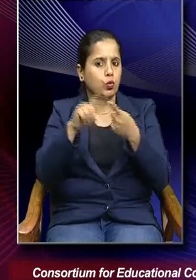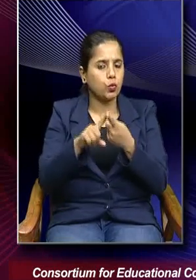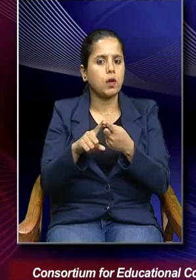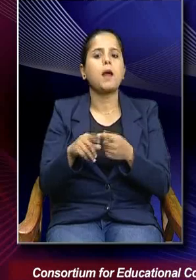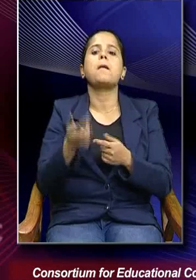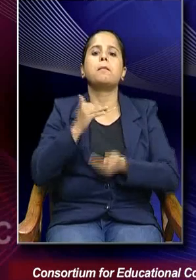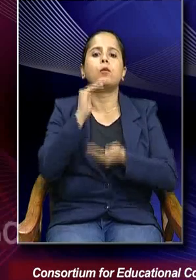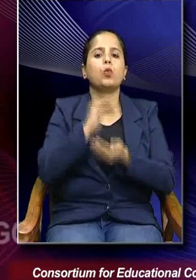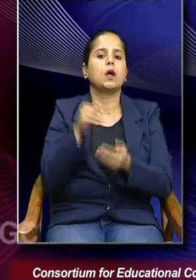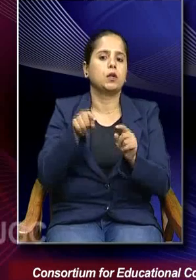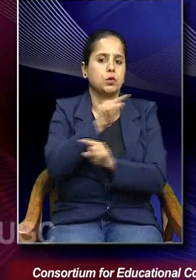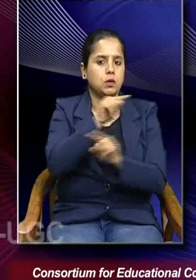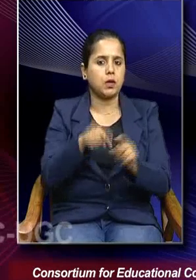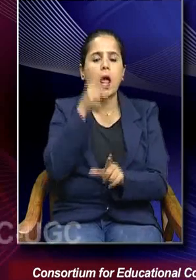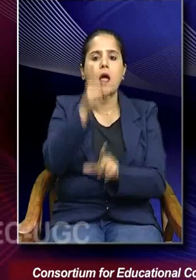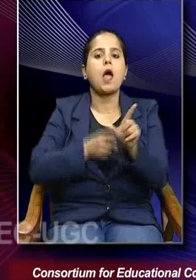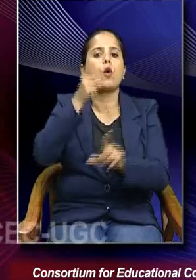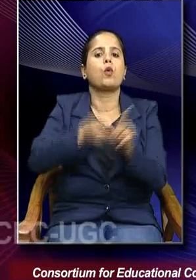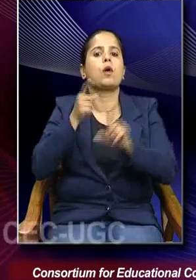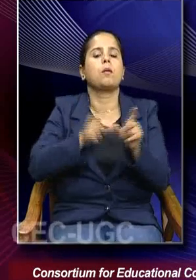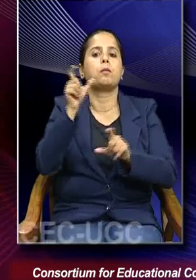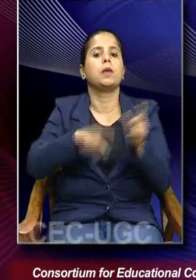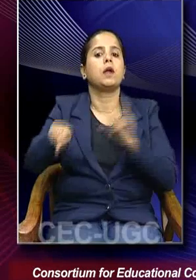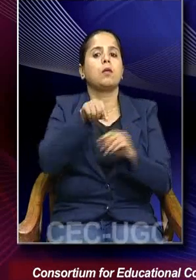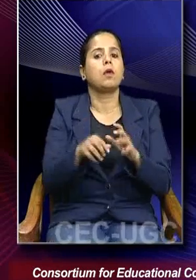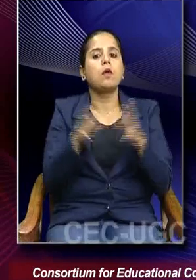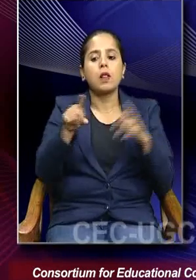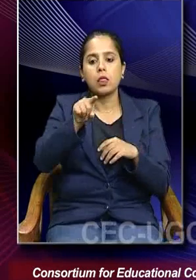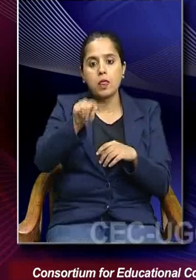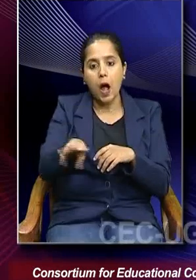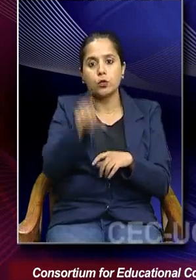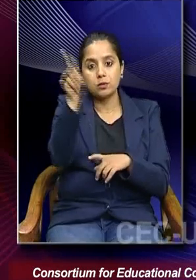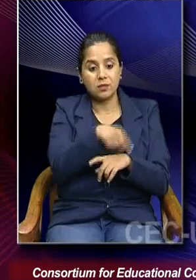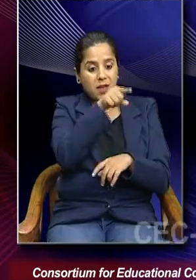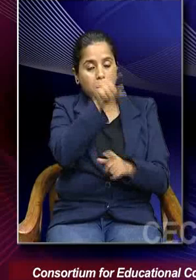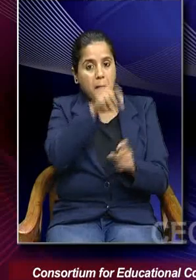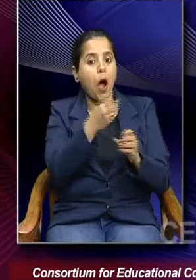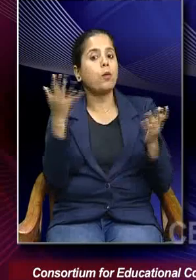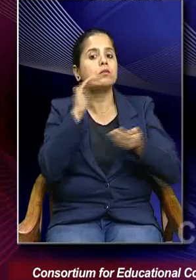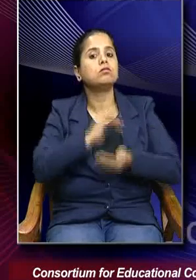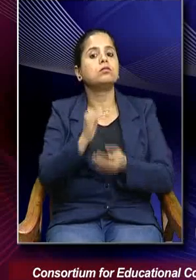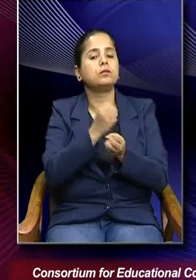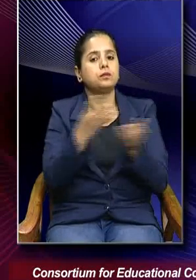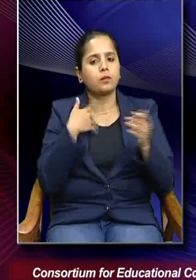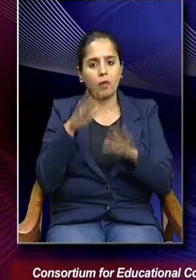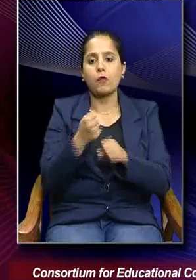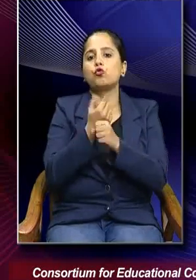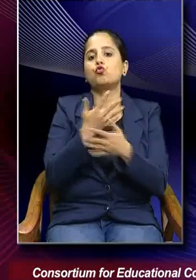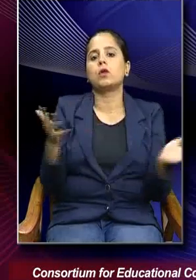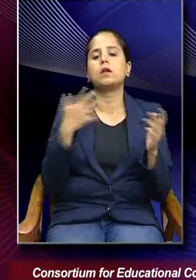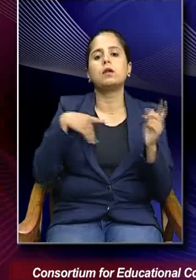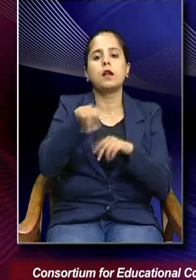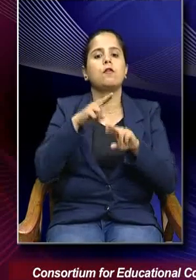rate? It is the annual number of lives birth per 1,000 people. And then we have a general fertility